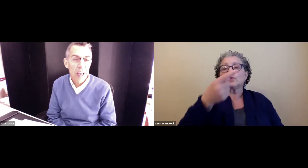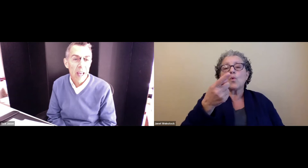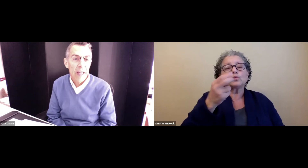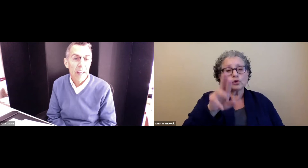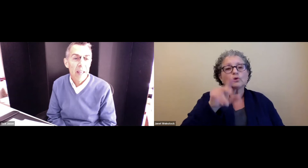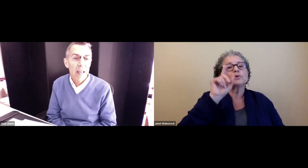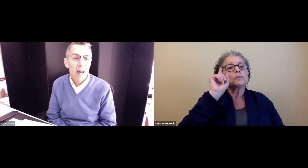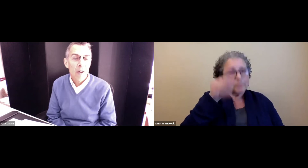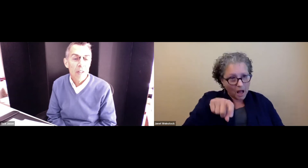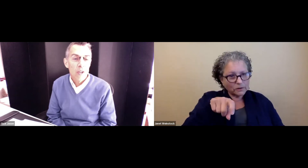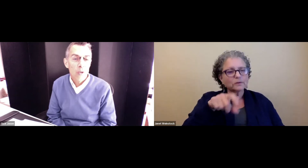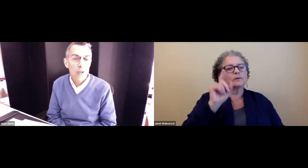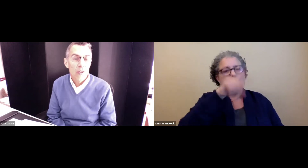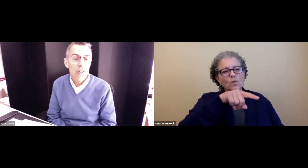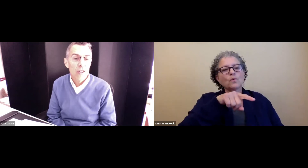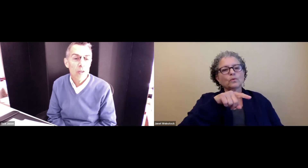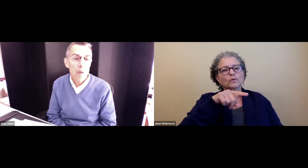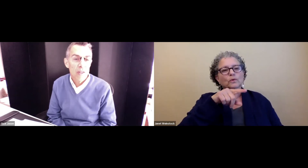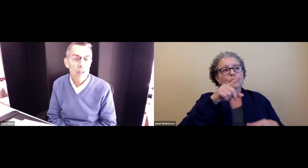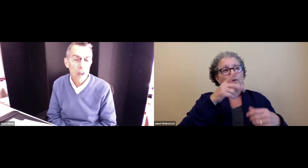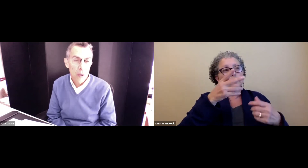and Americans told her that you must go